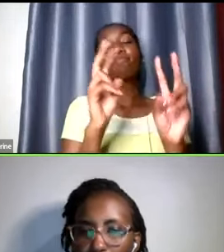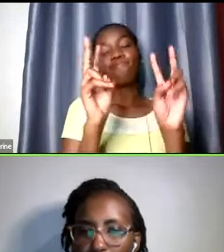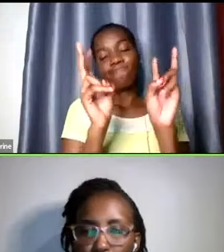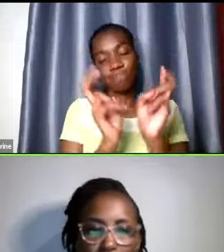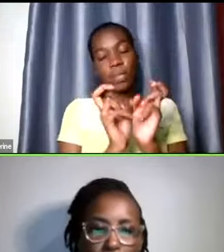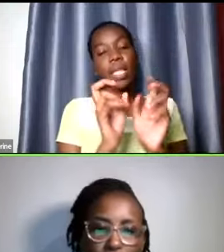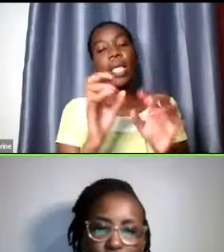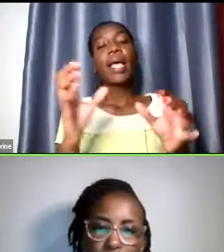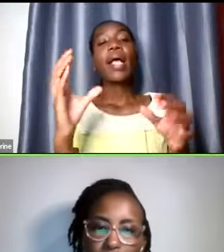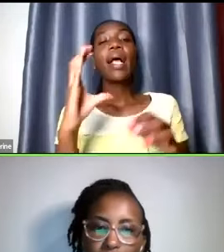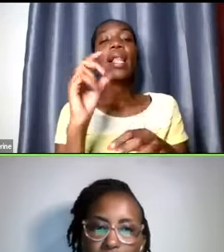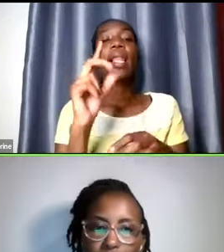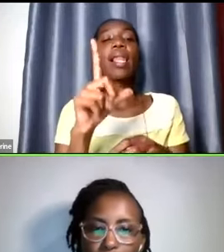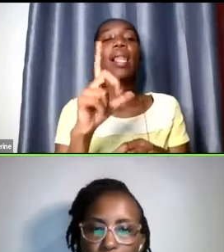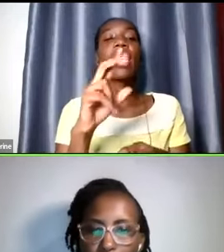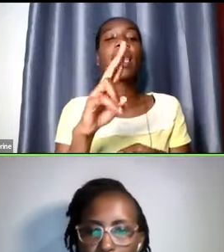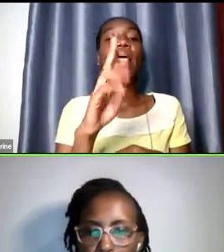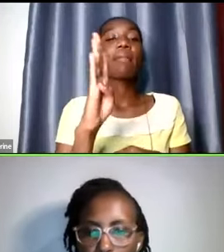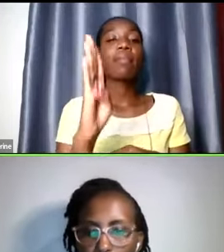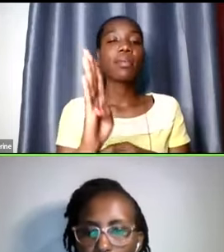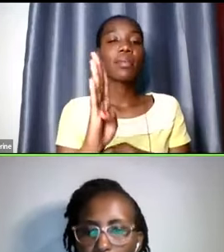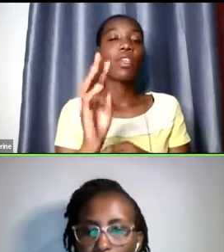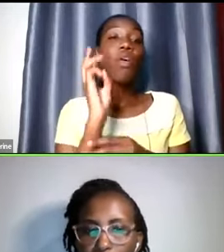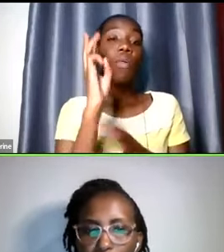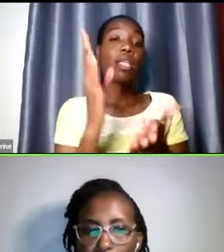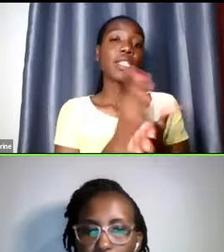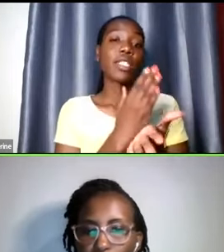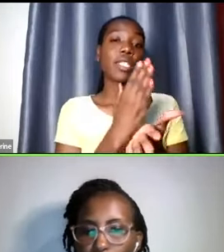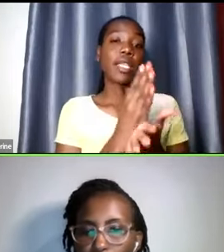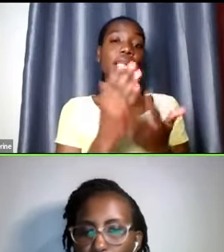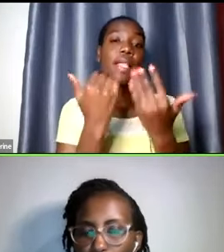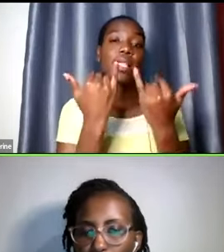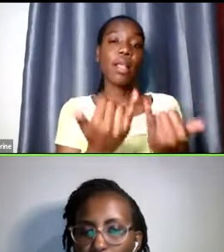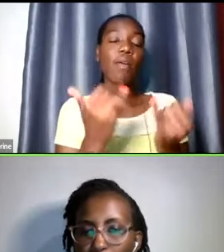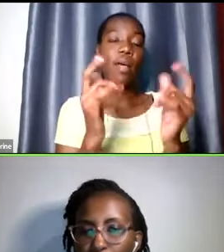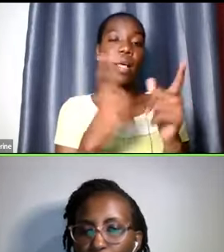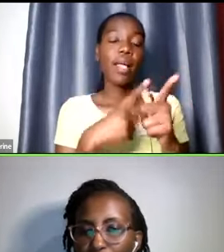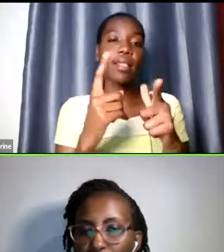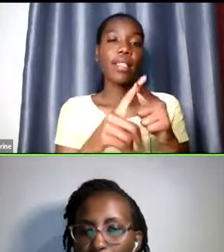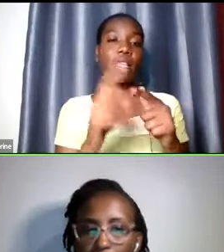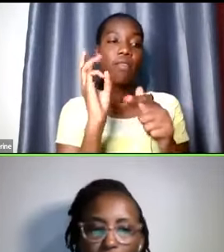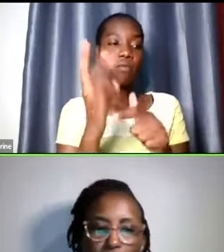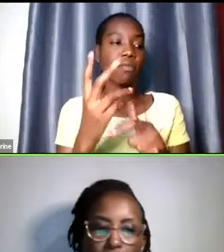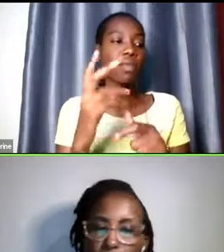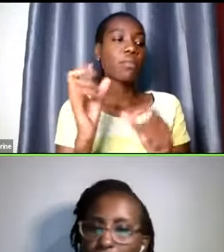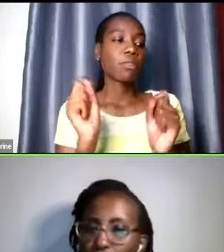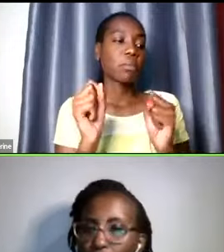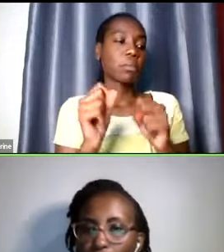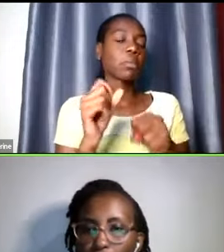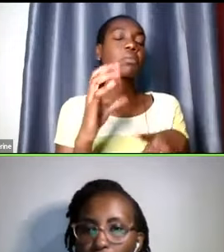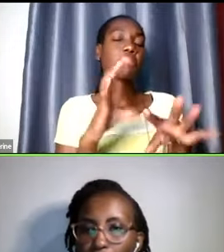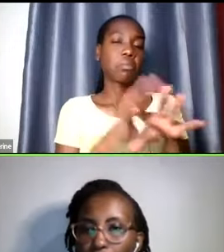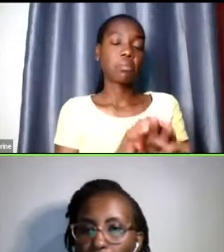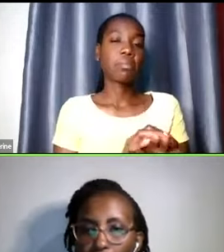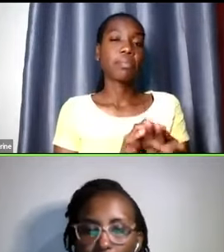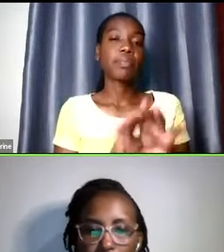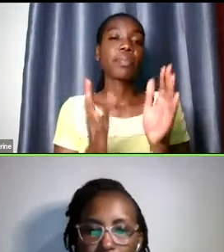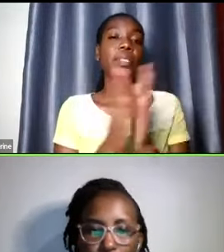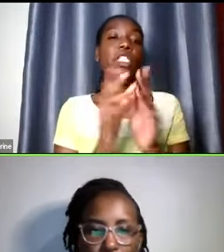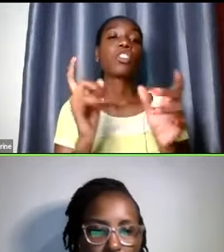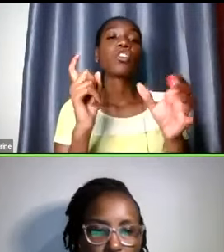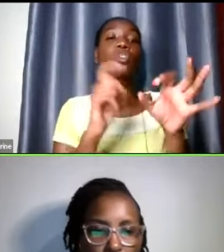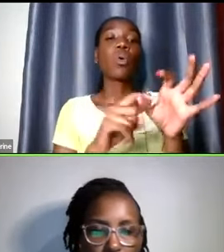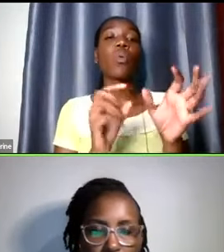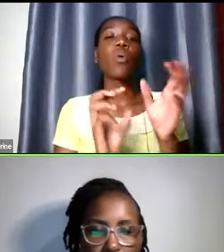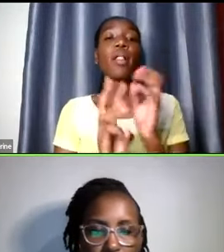our WhatsApp group, I will share the Nini right now so that you can also get to catch up. Please join the WhatsApp group. I